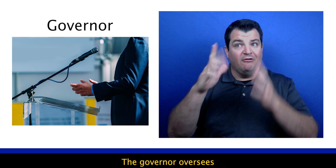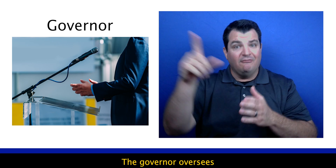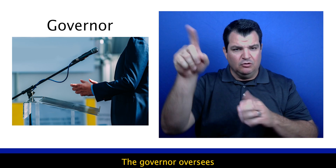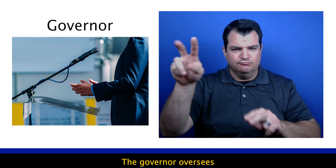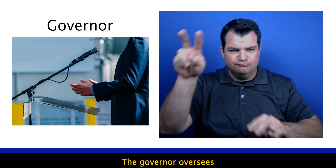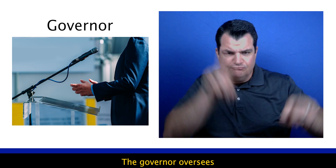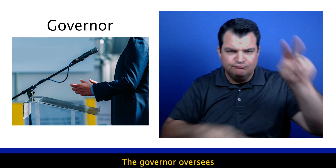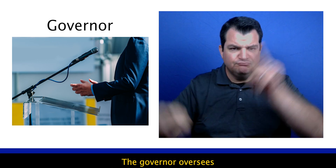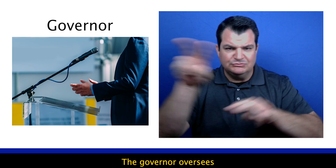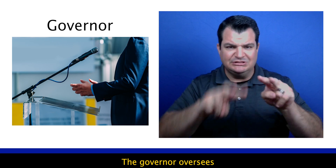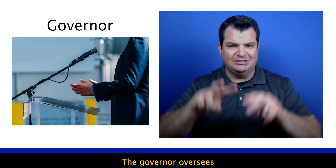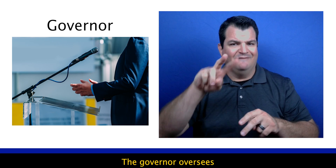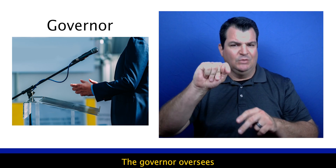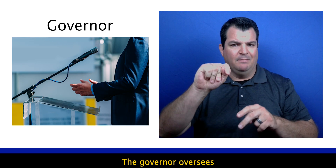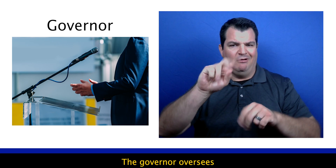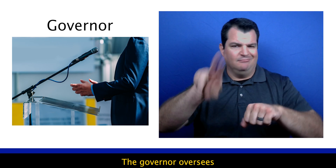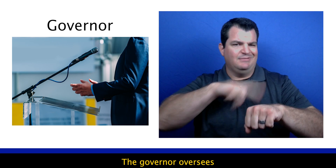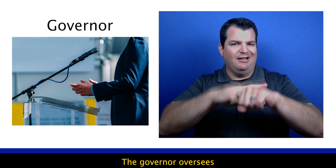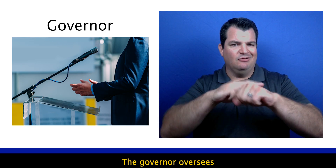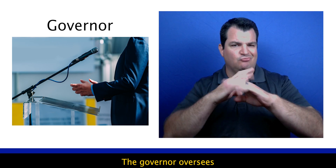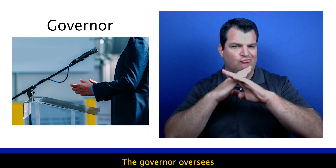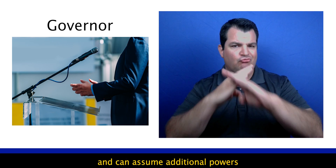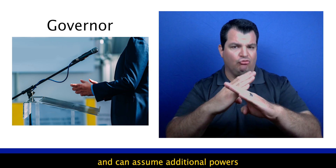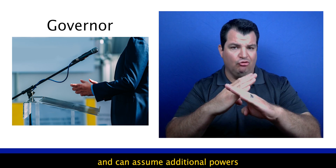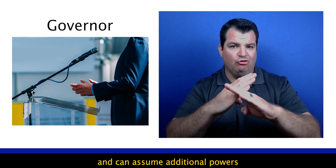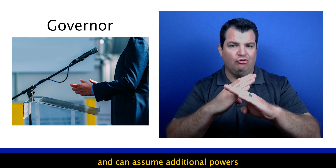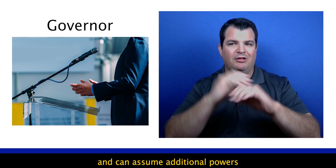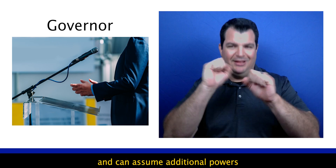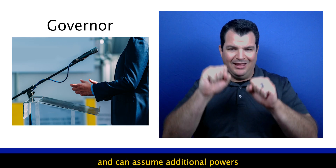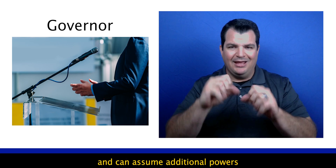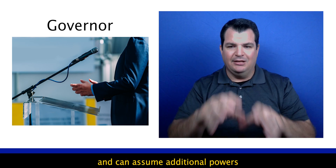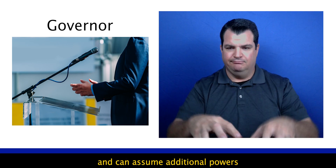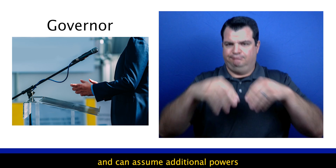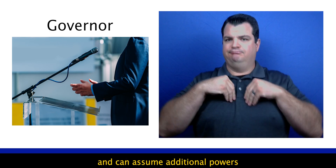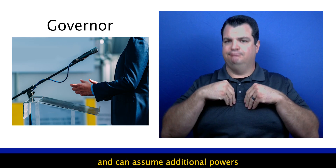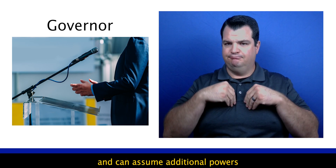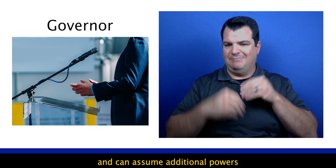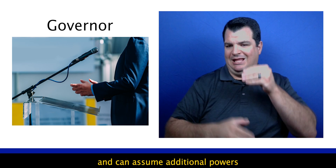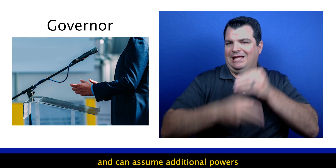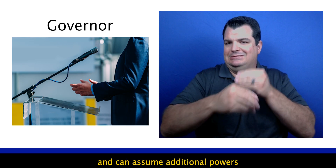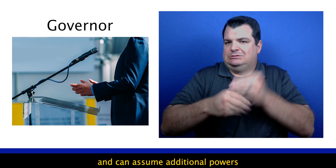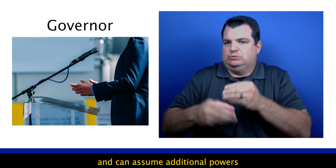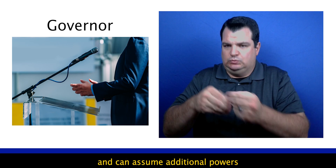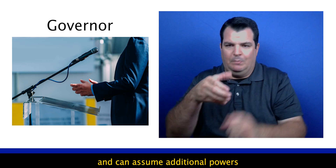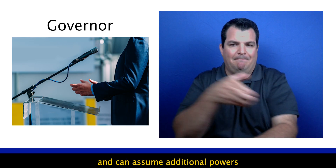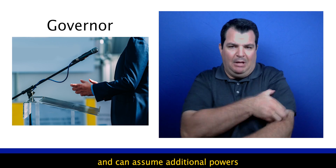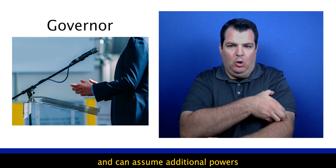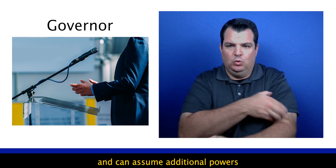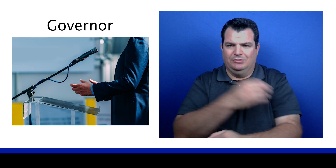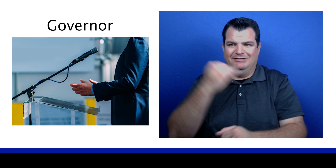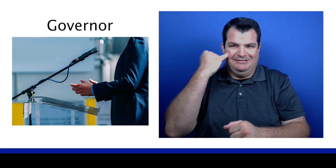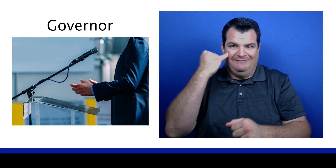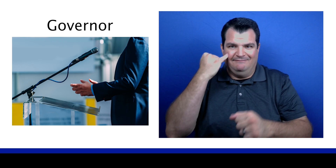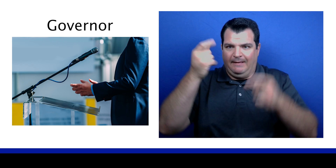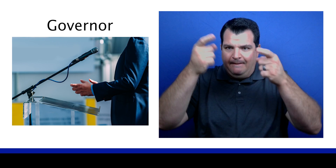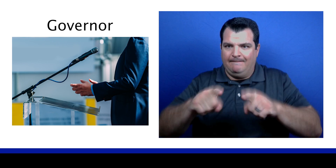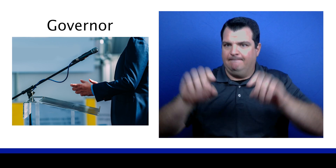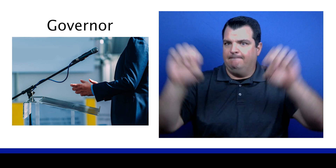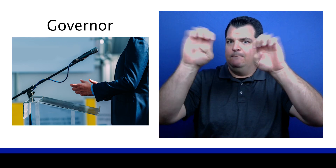The governor oversees the Vermont National Guard and can assume additional powers during a time of emergency.